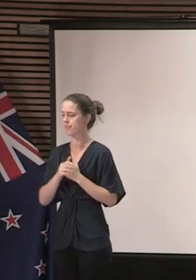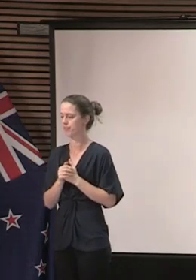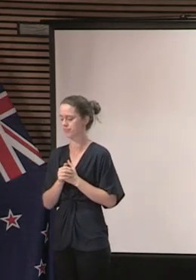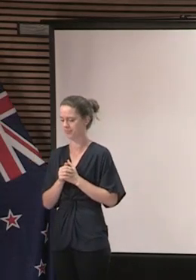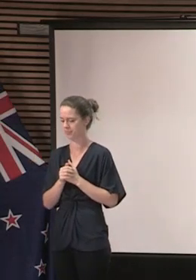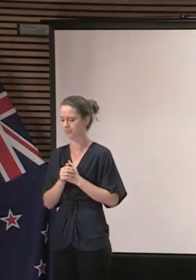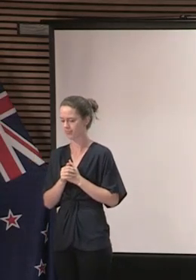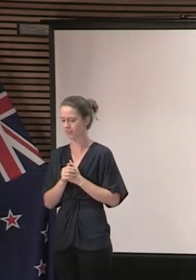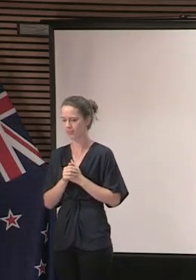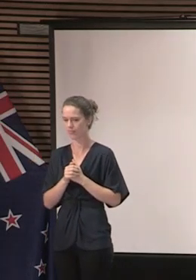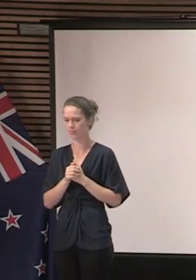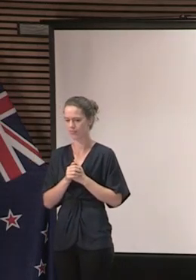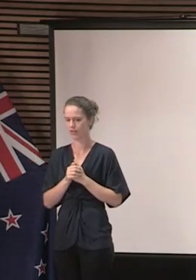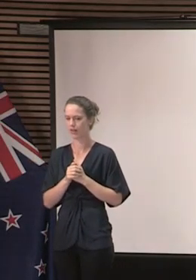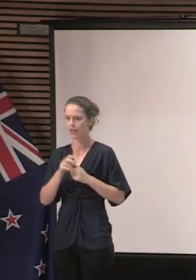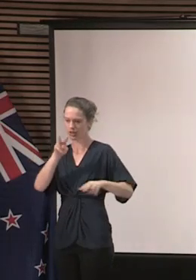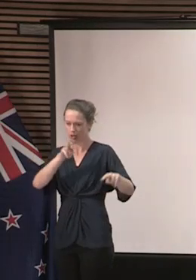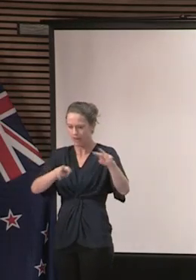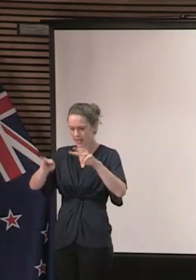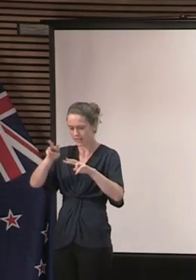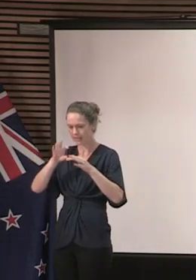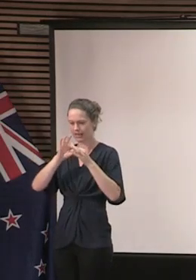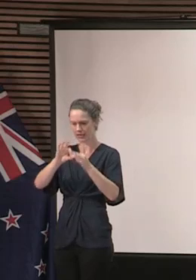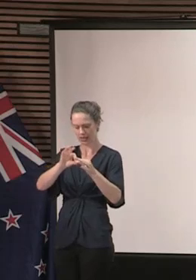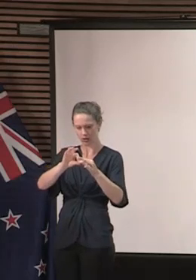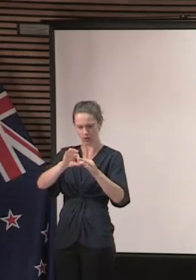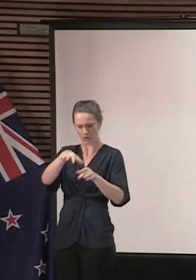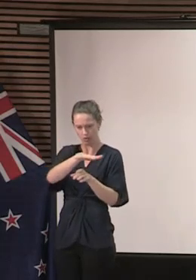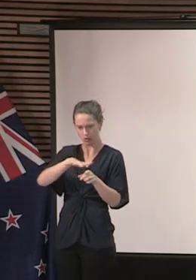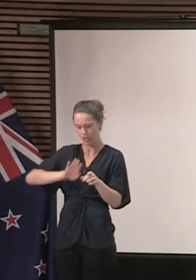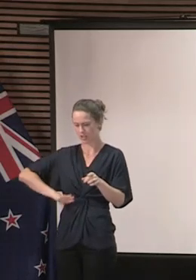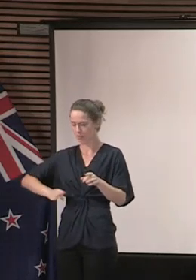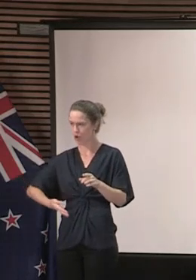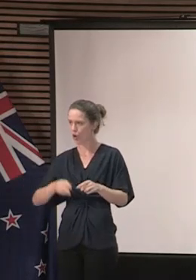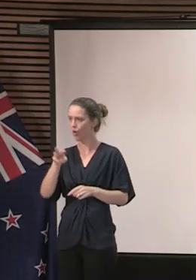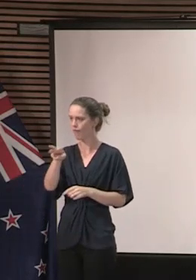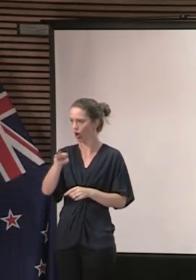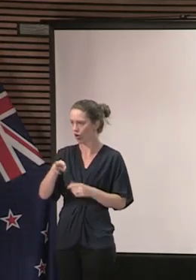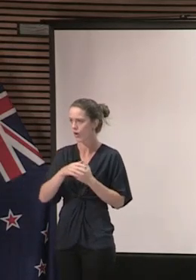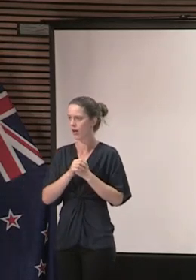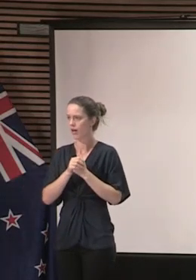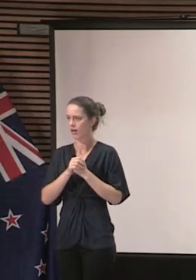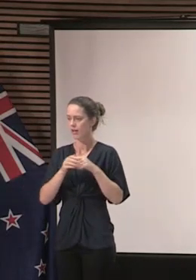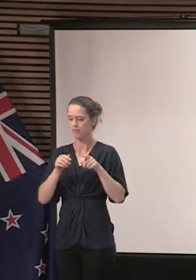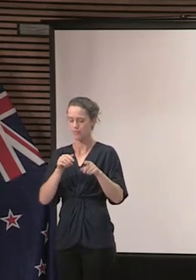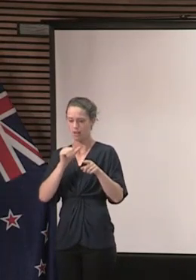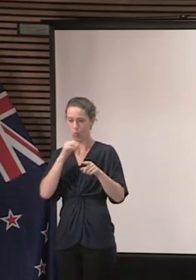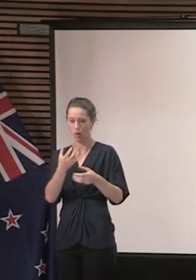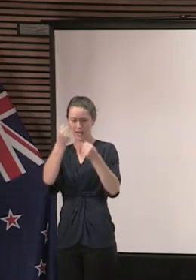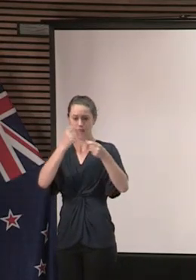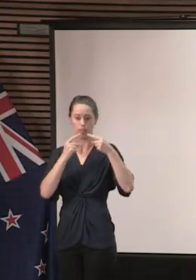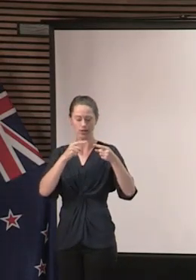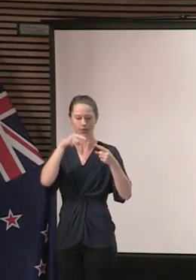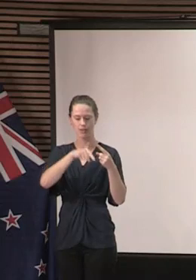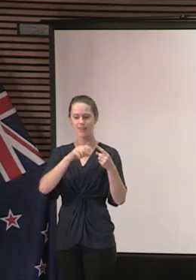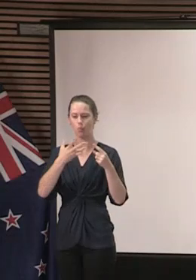attaching to actual cases as well. So Timaru's an example, Whanganui another area, where as soon as we get that data, then using